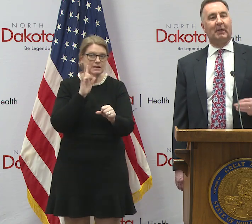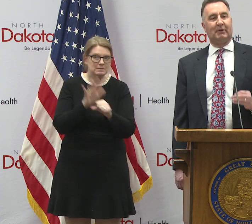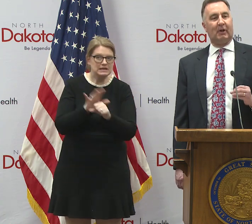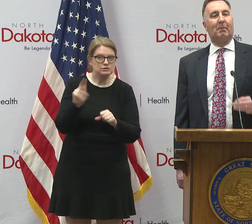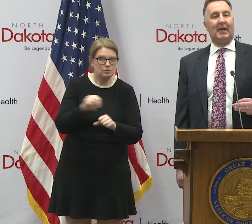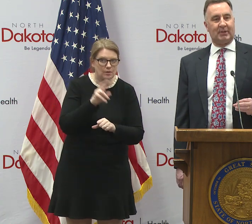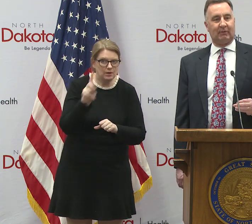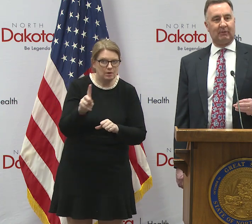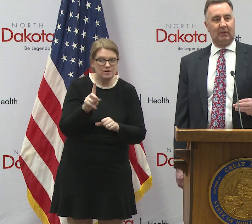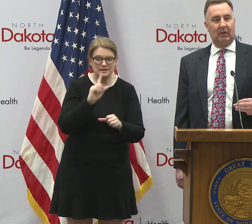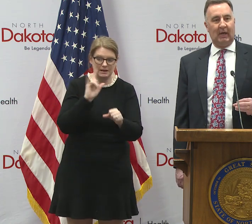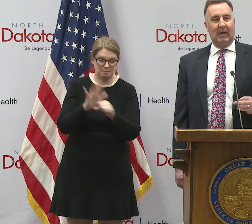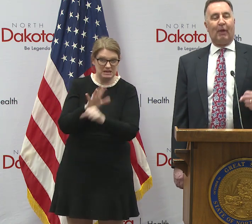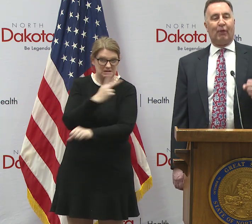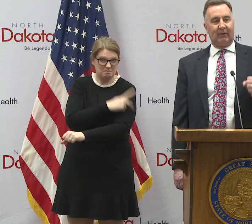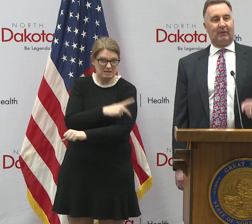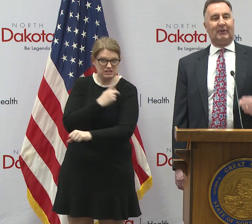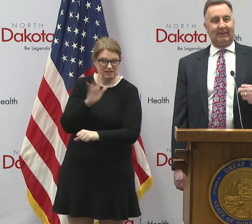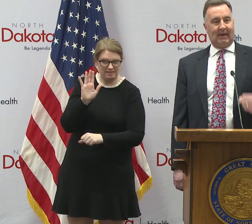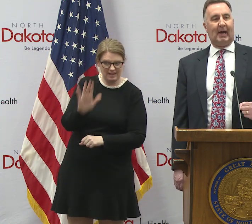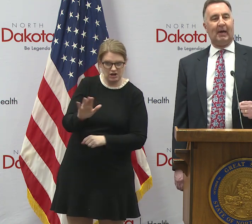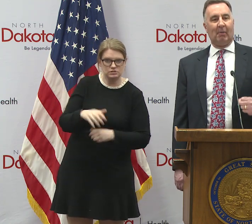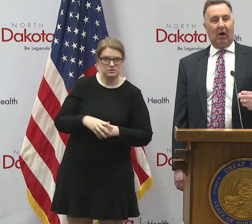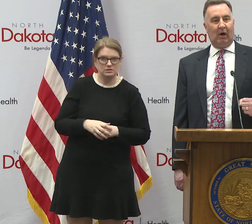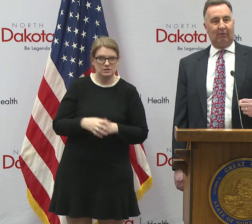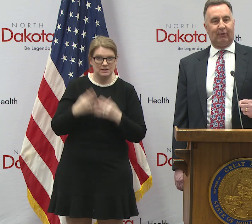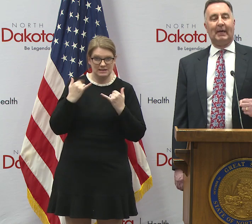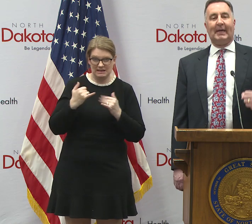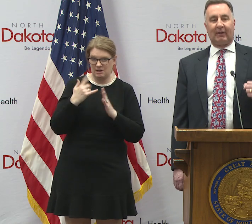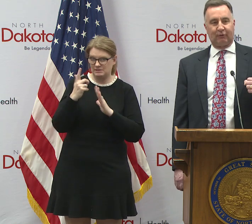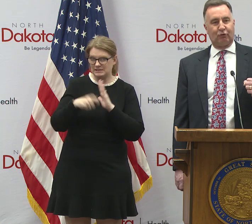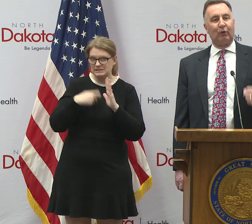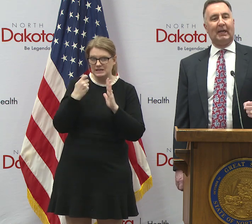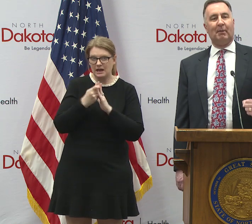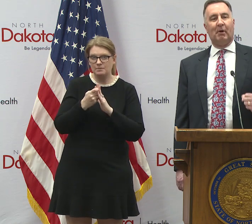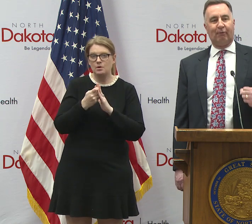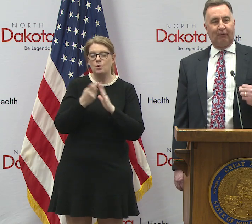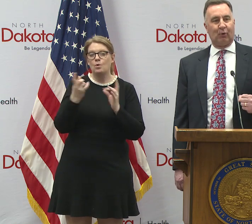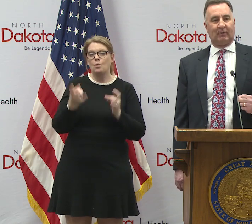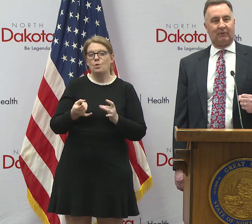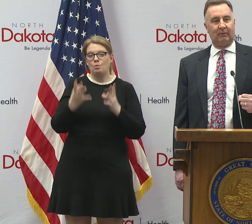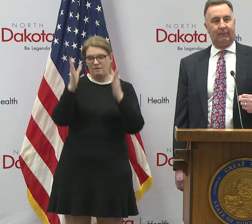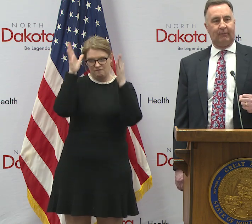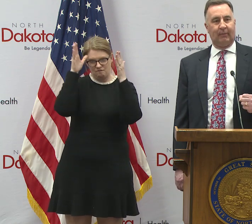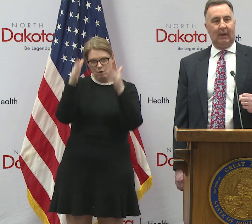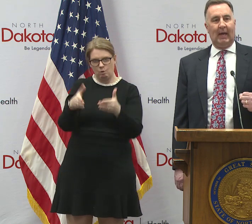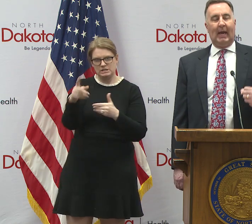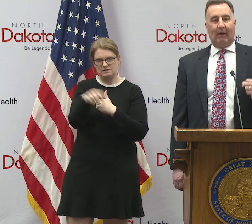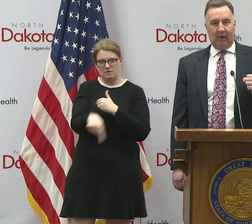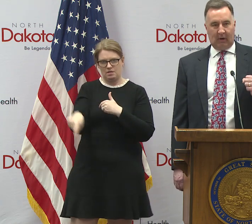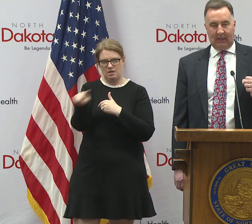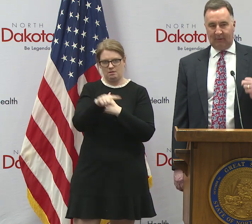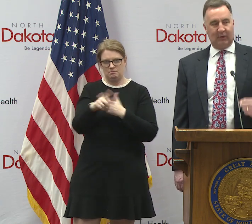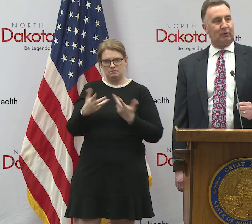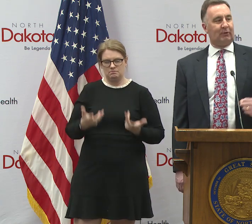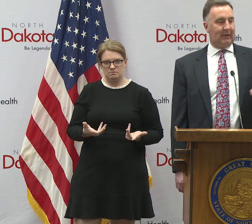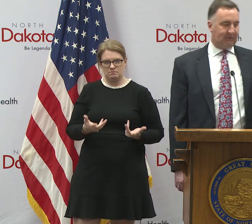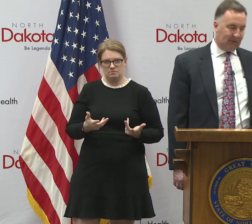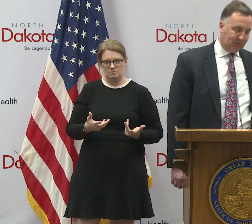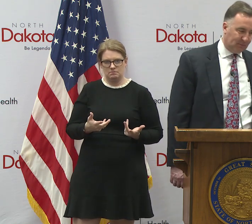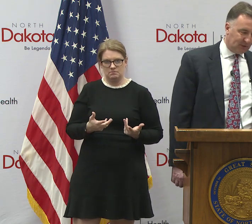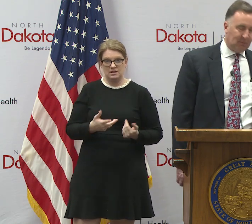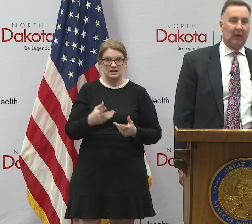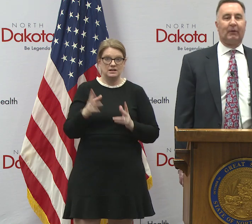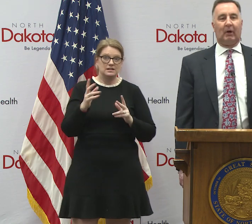are committed to their patients. This is a time of extreme focus. There are individuals